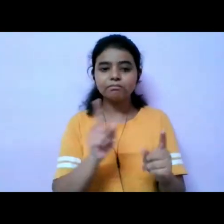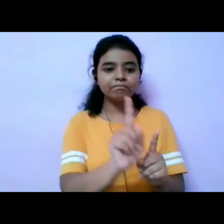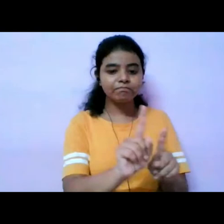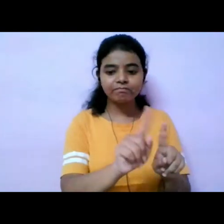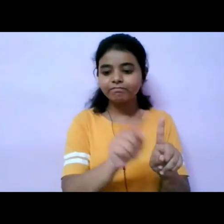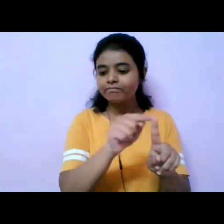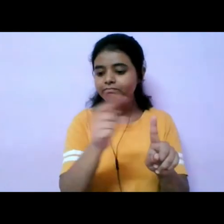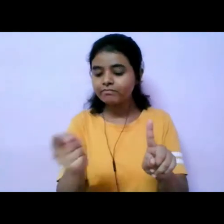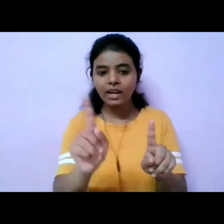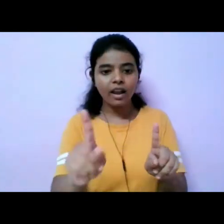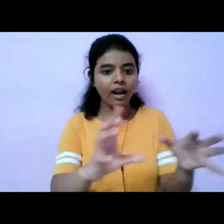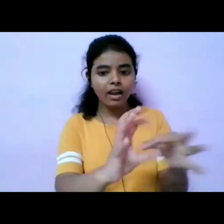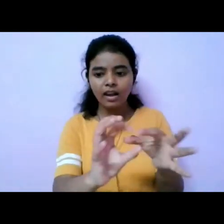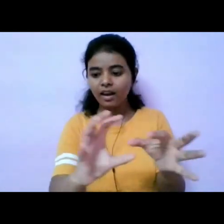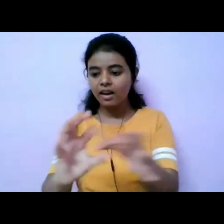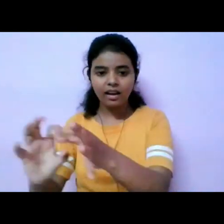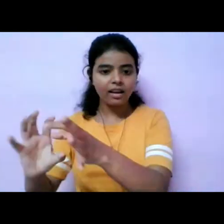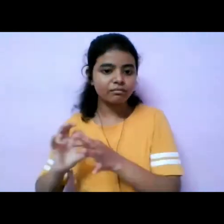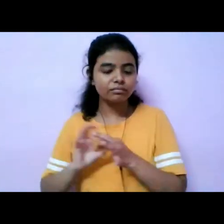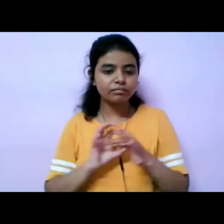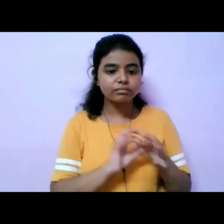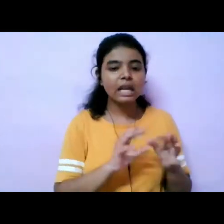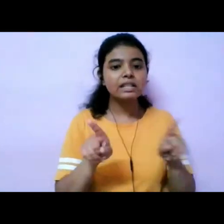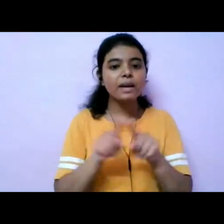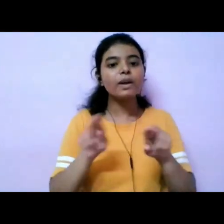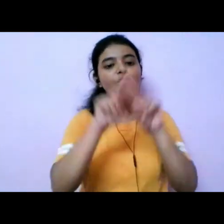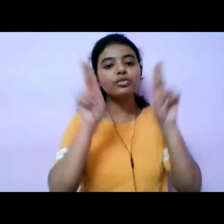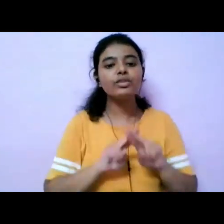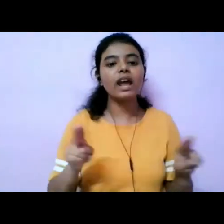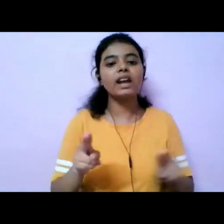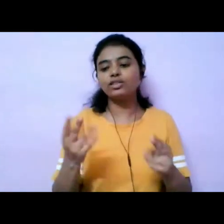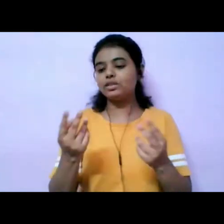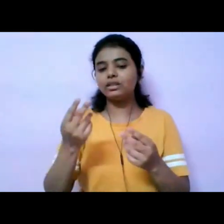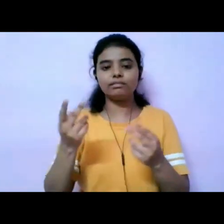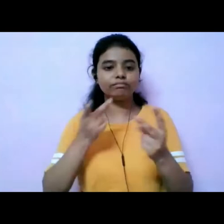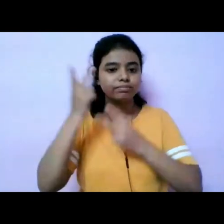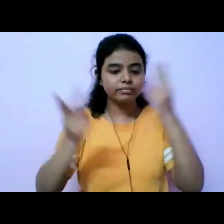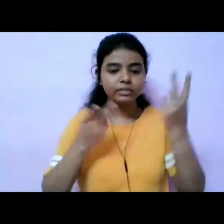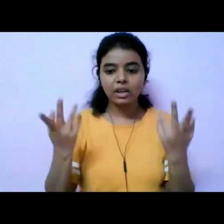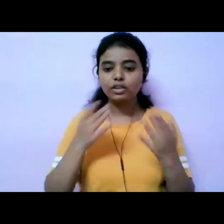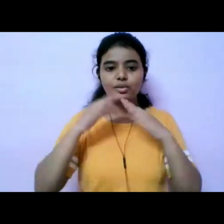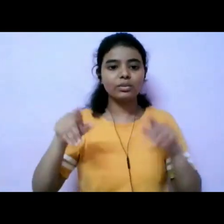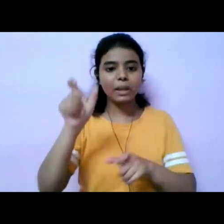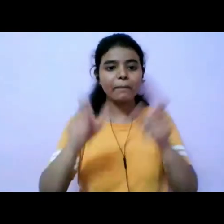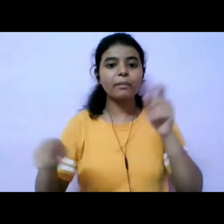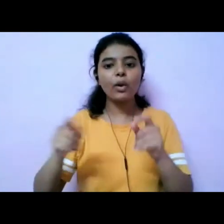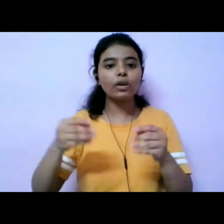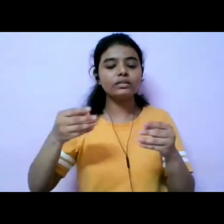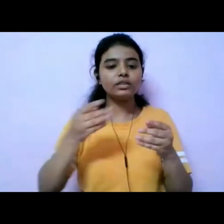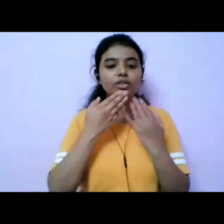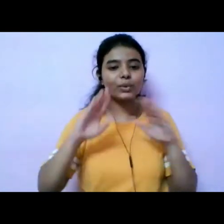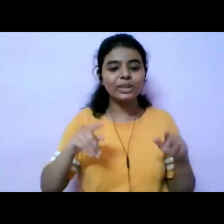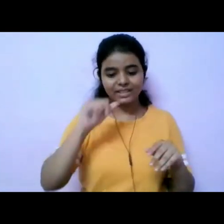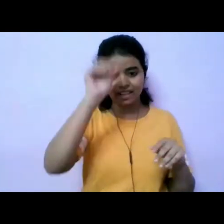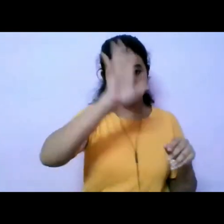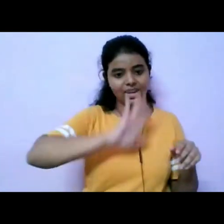person-to-person contacts made possible by international visitor and student exchange programs, ideas that we hold